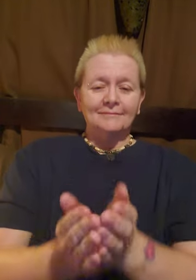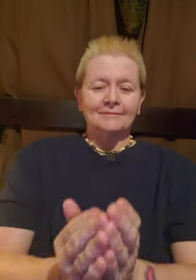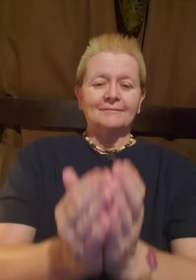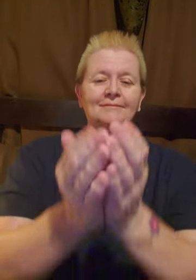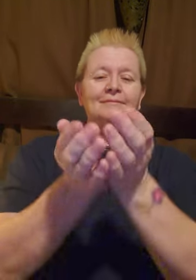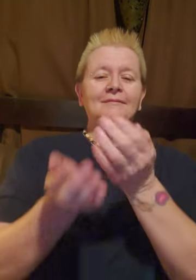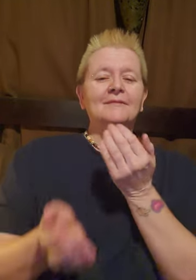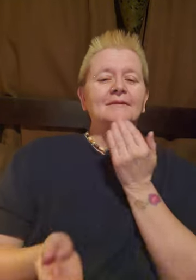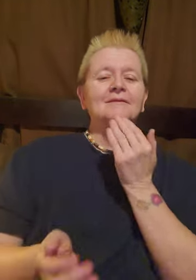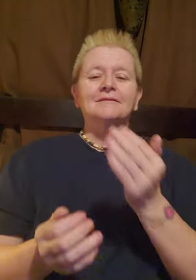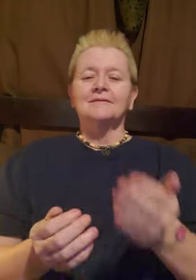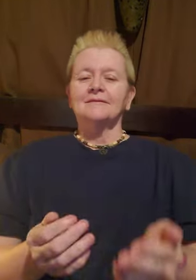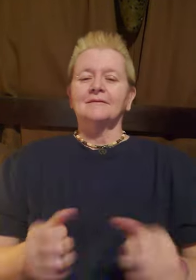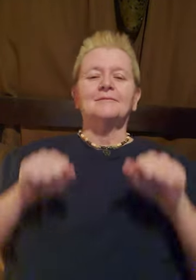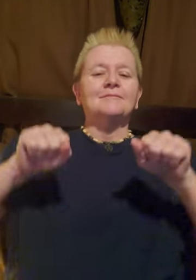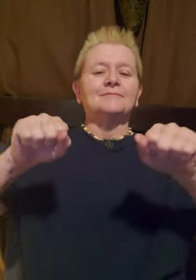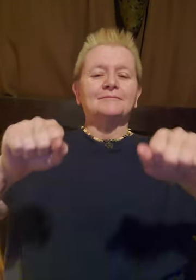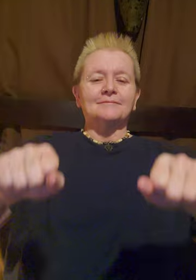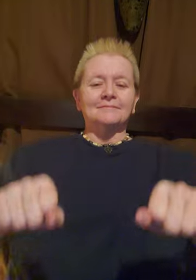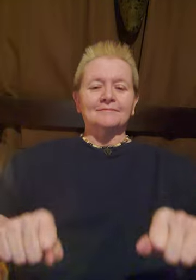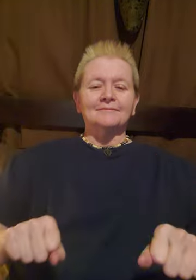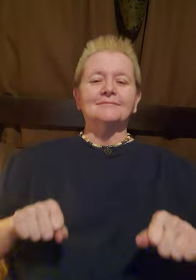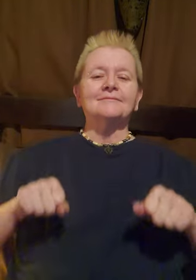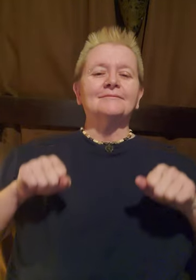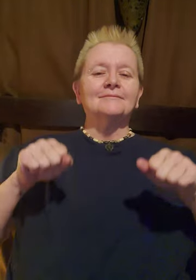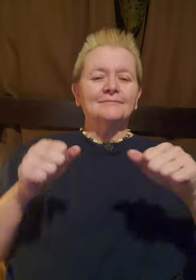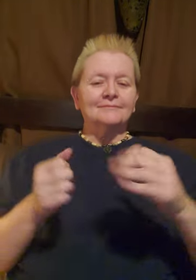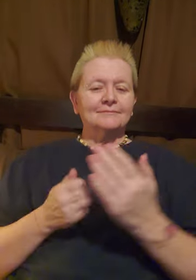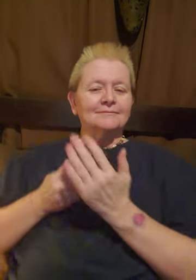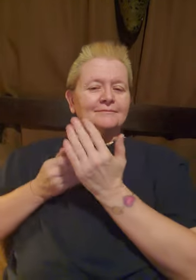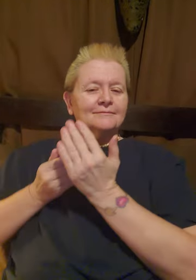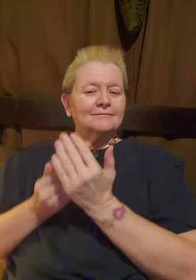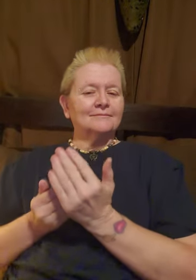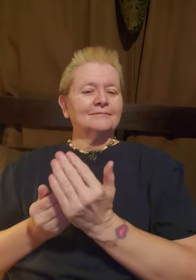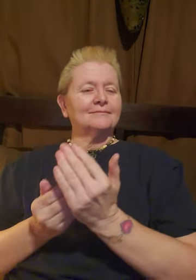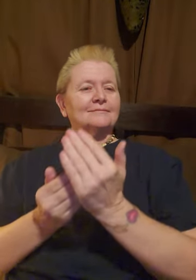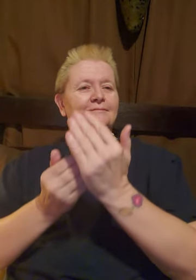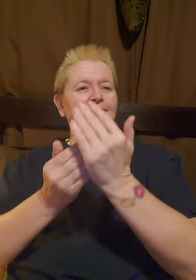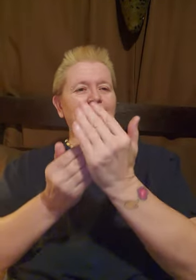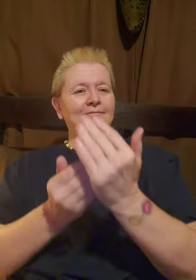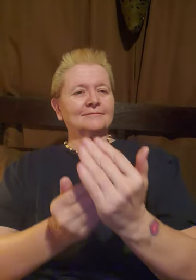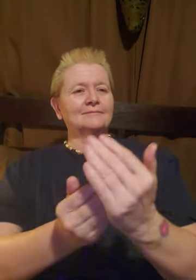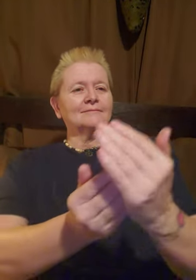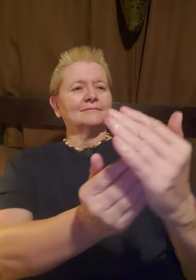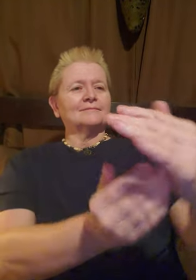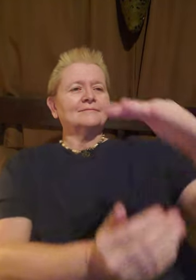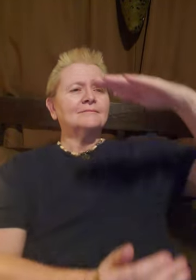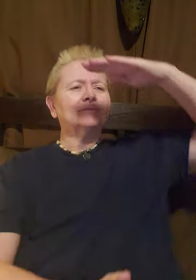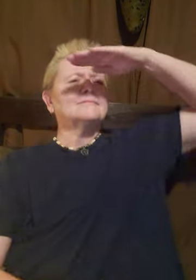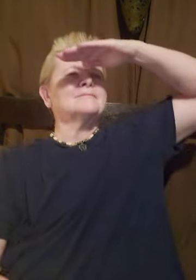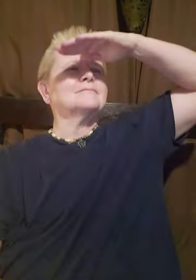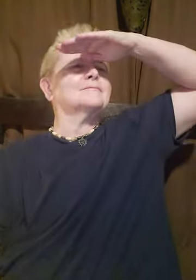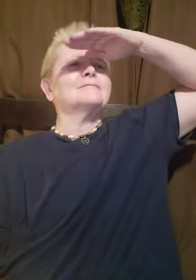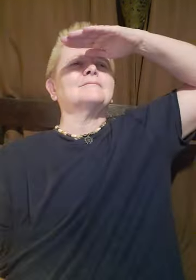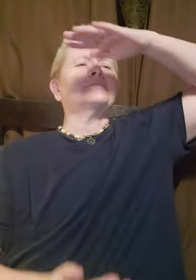galleys with good oars, sail to distant shores,